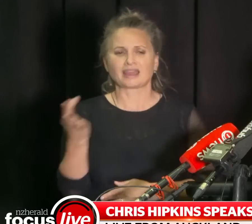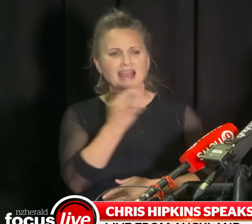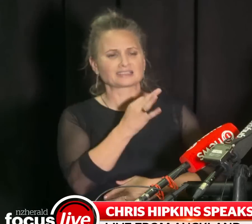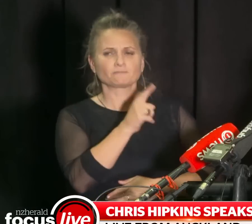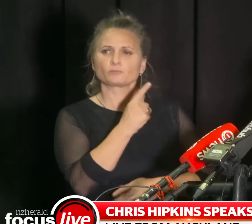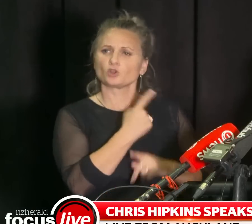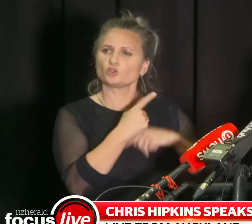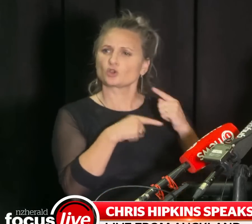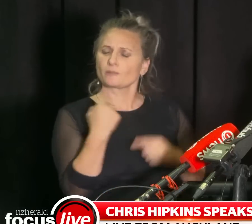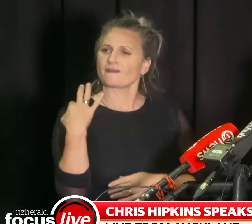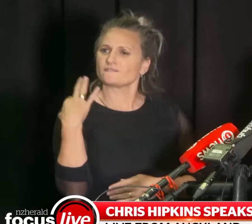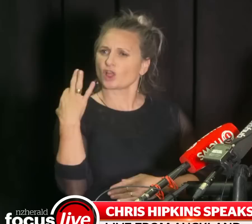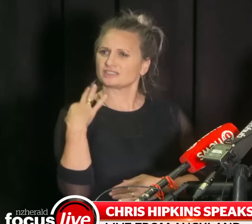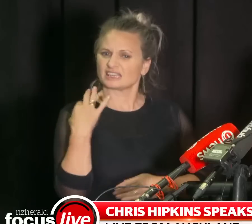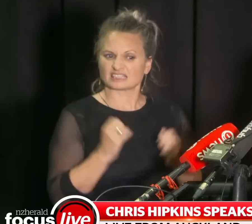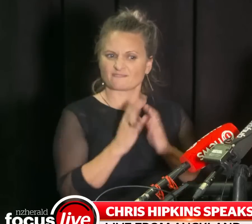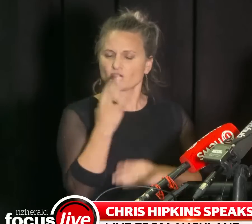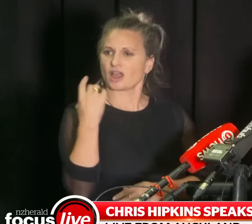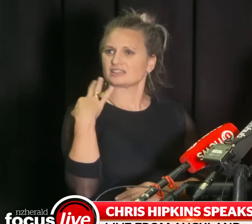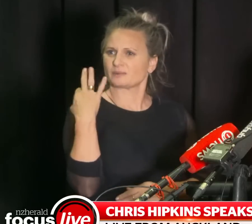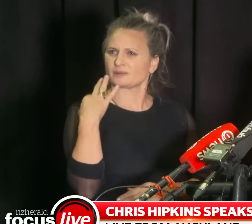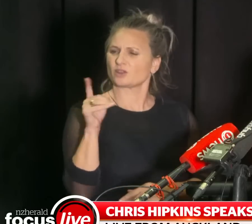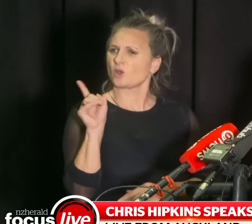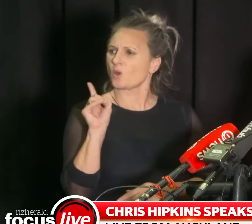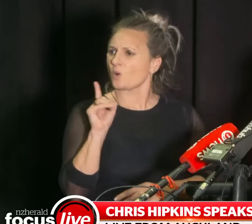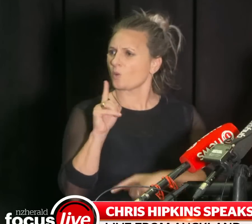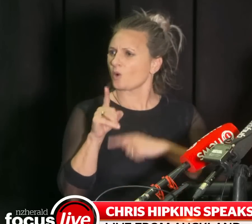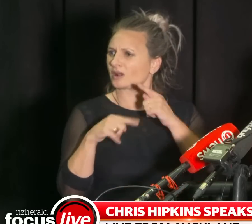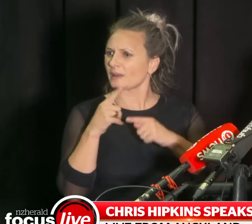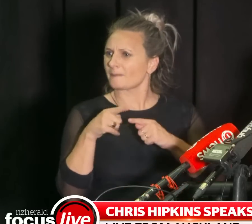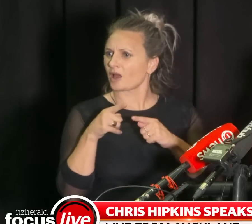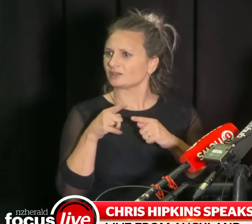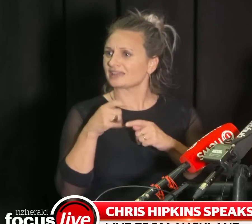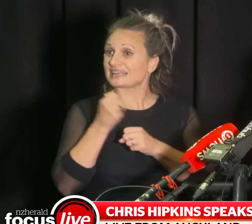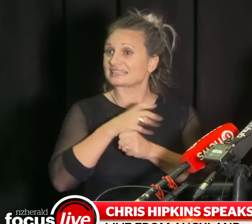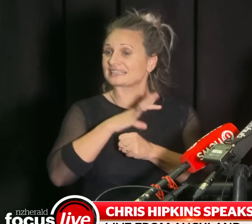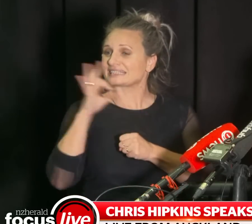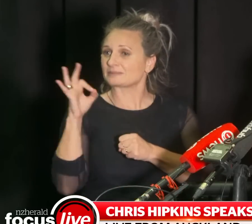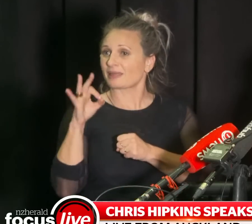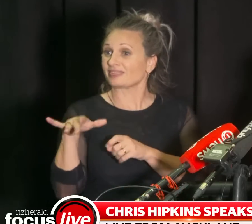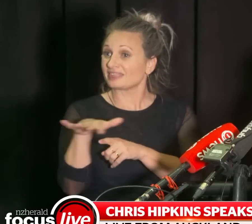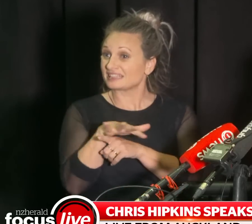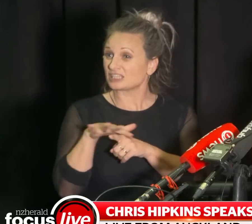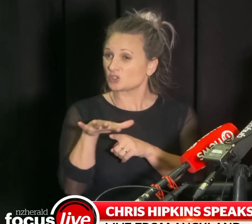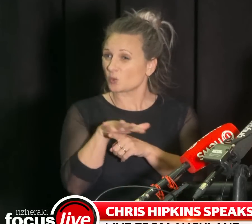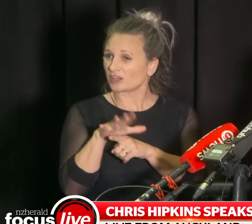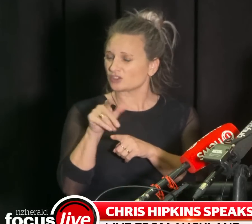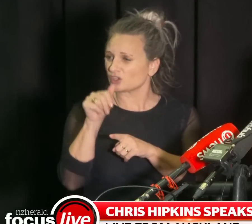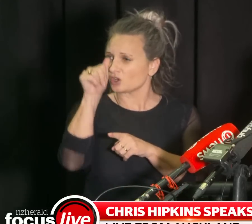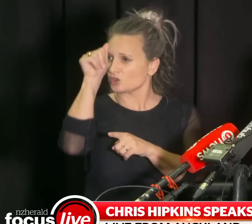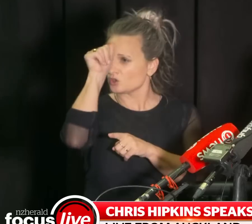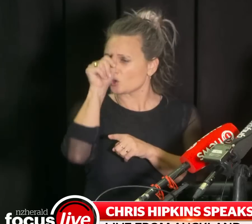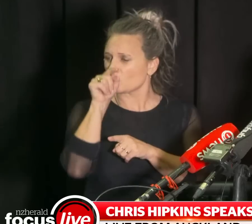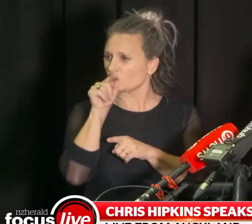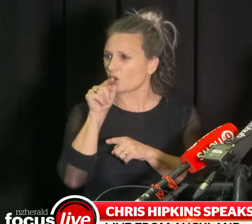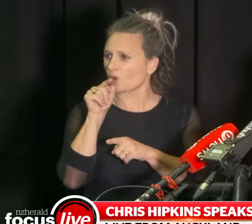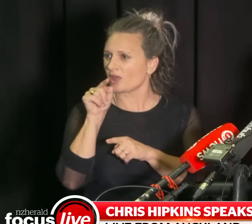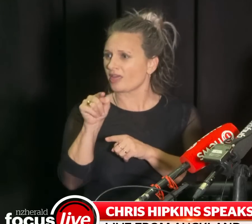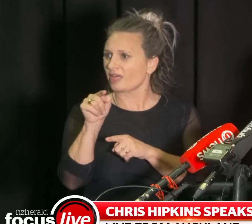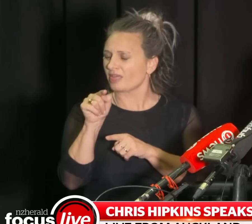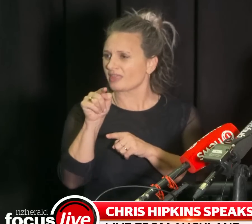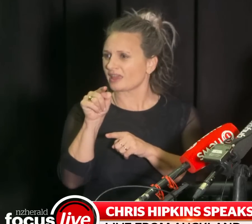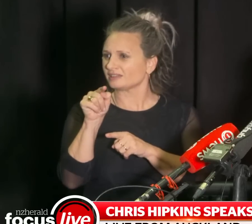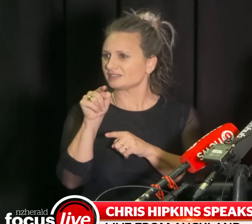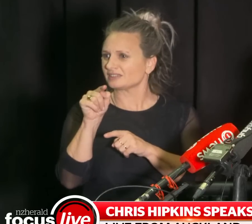volunteers, but what about Gisborne and the situation that it's in, and particularly with that slash and the issue that